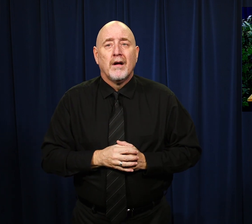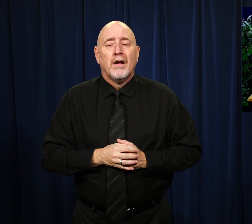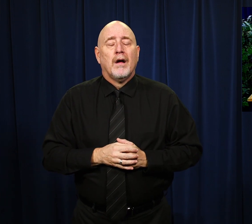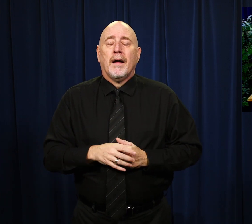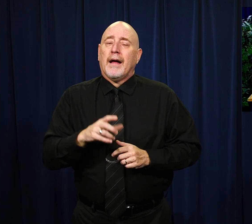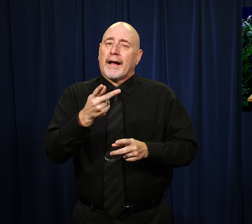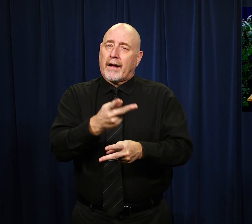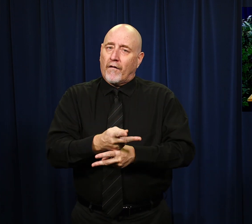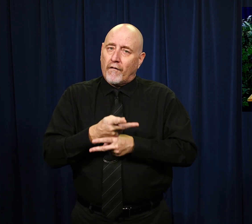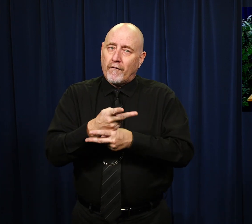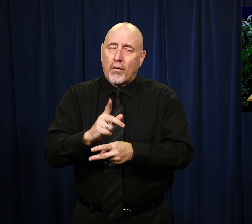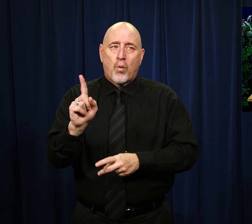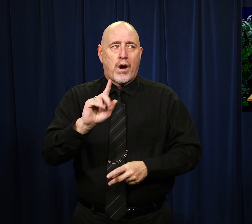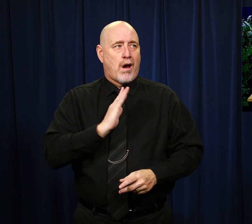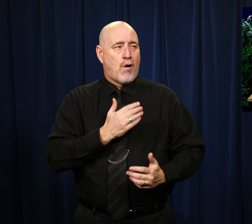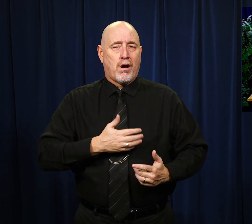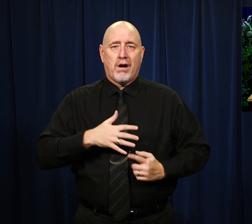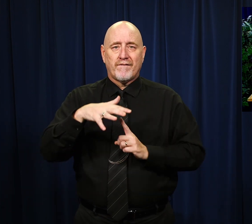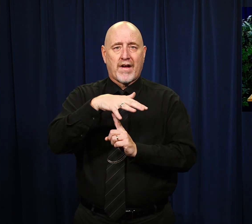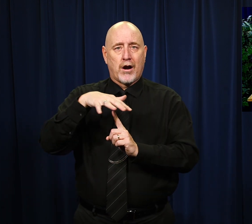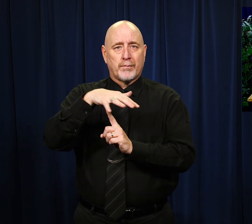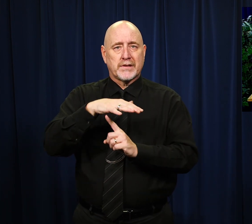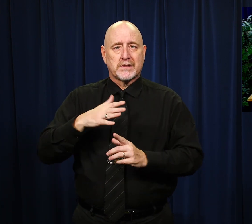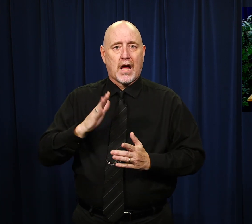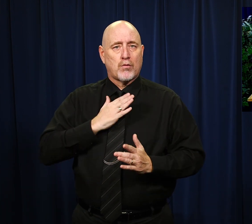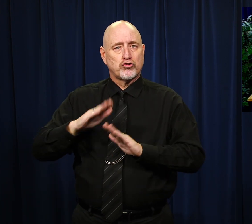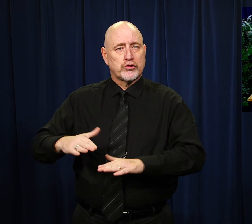We need to be careful of the environments that we have our